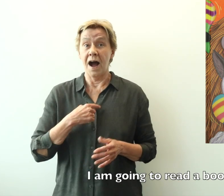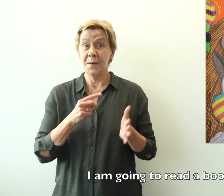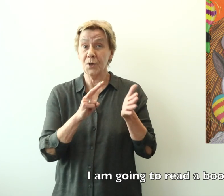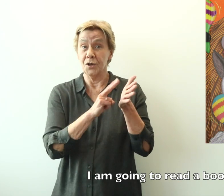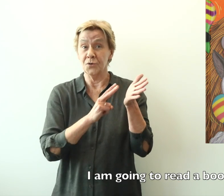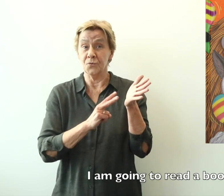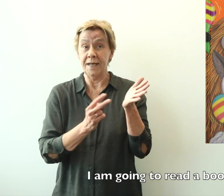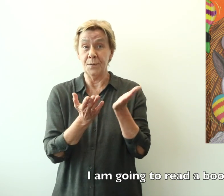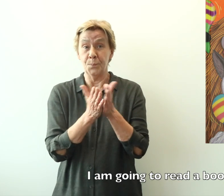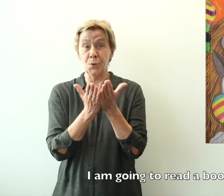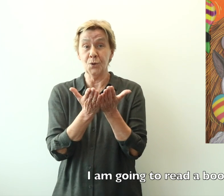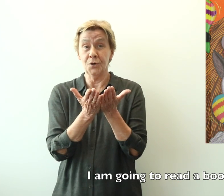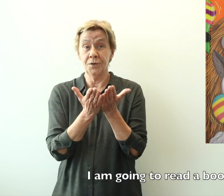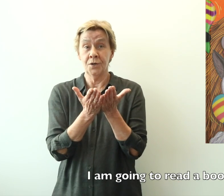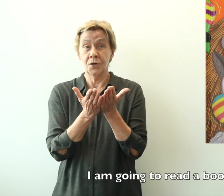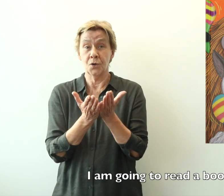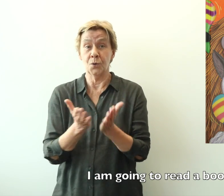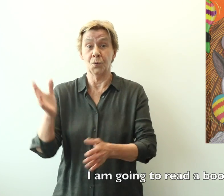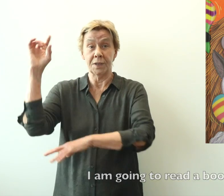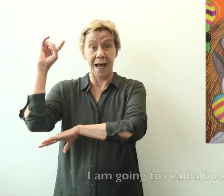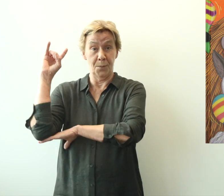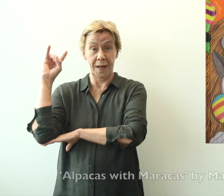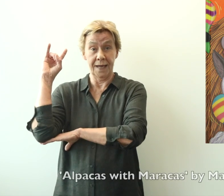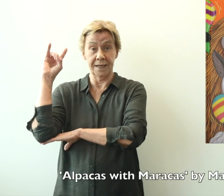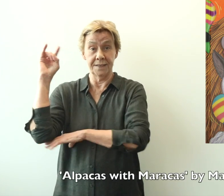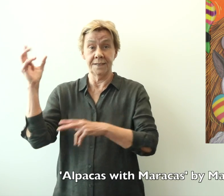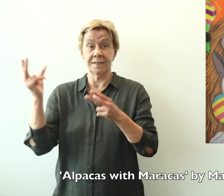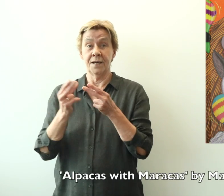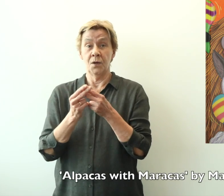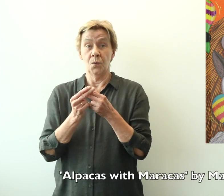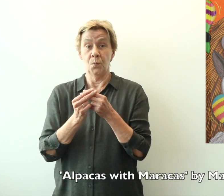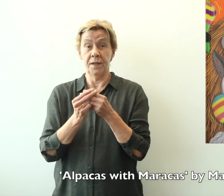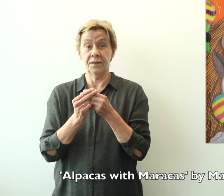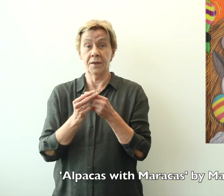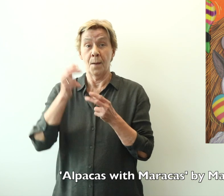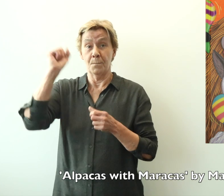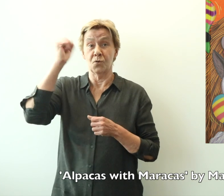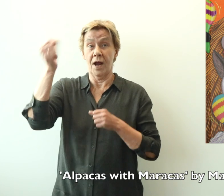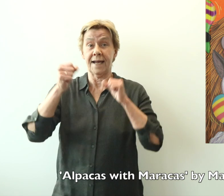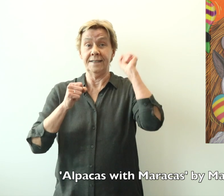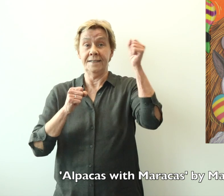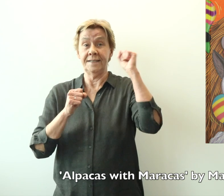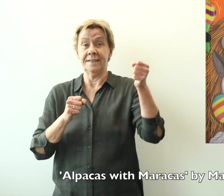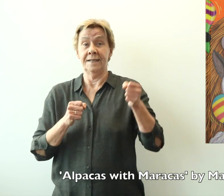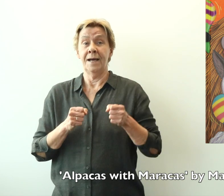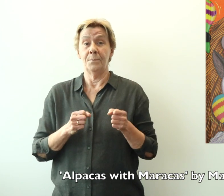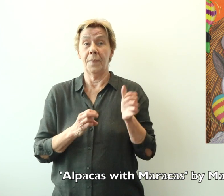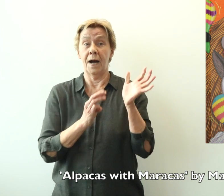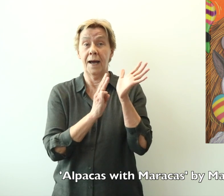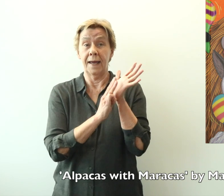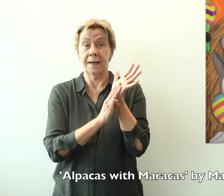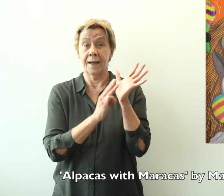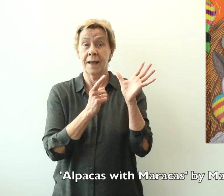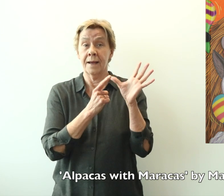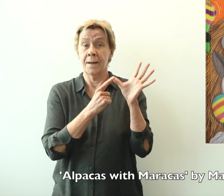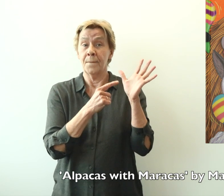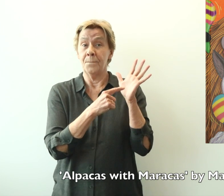I'm going to read a book called Alpacas with Maracas by